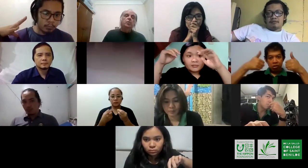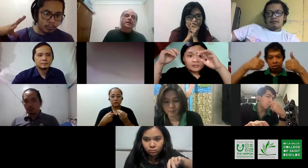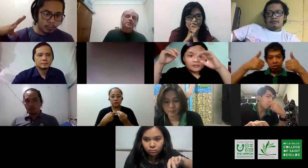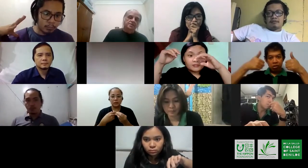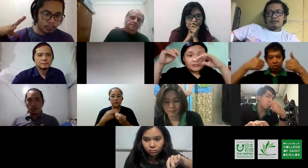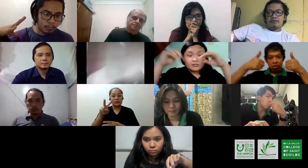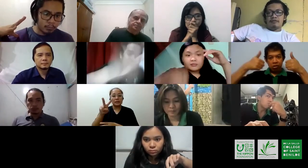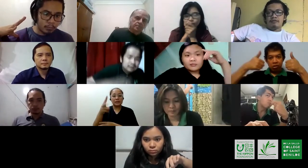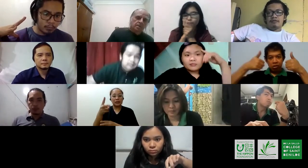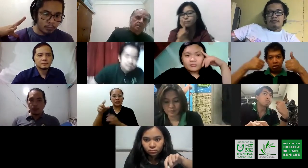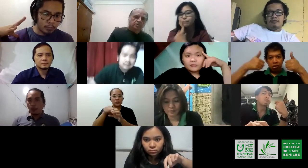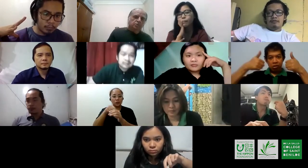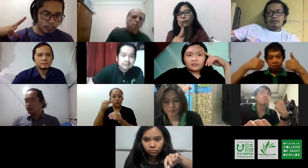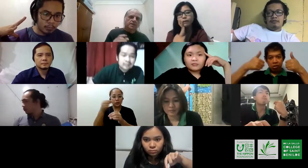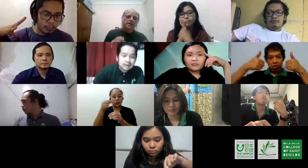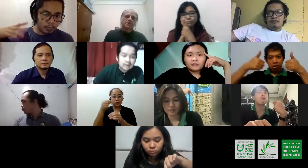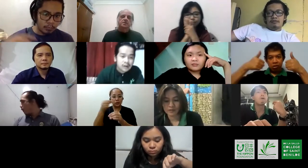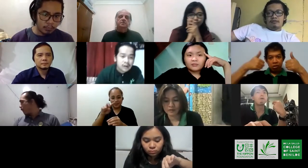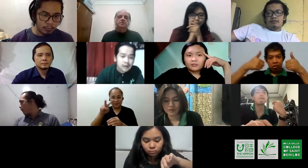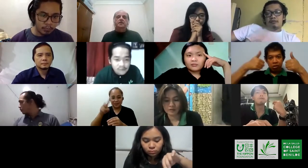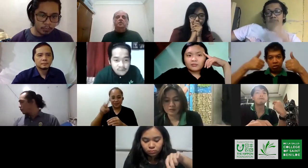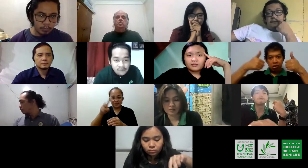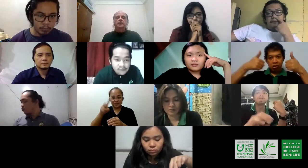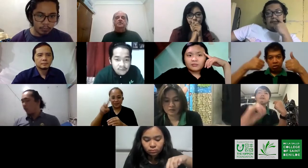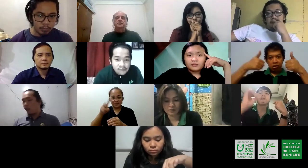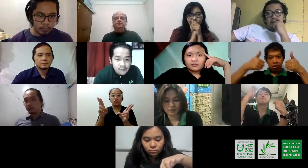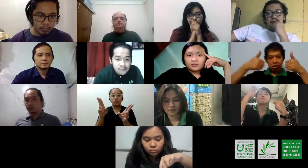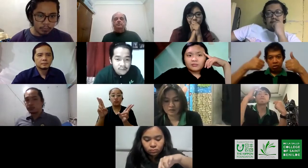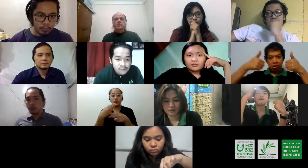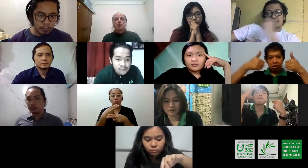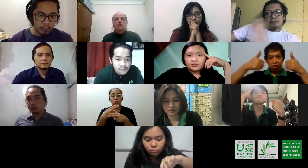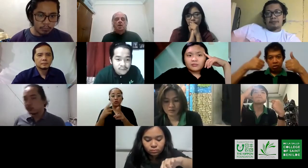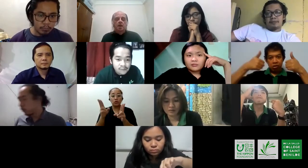second quiz, short test, second quiz